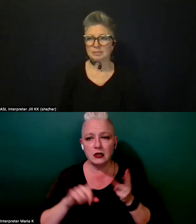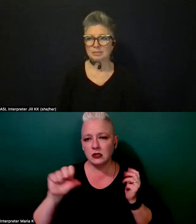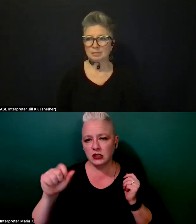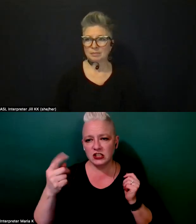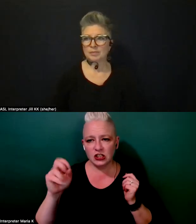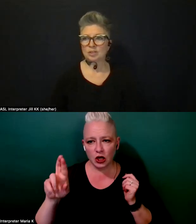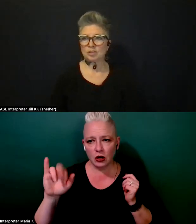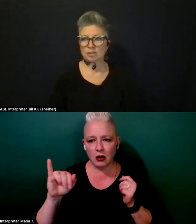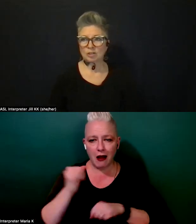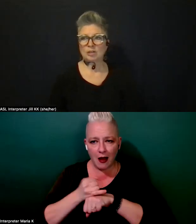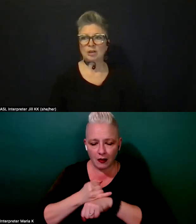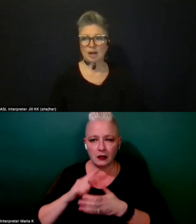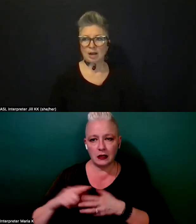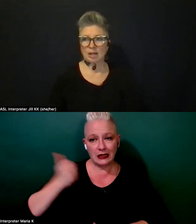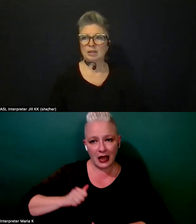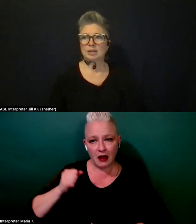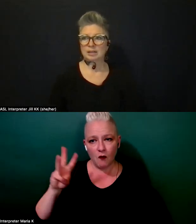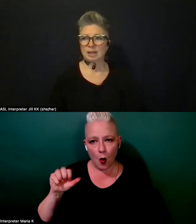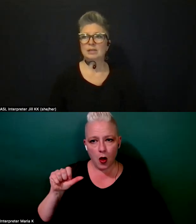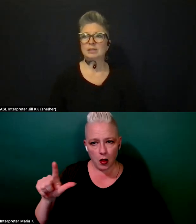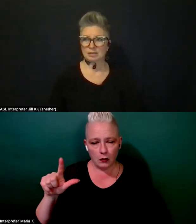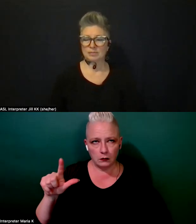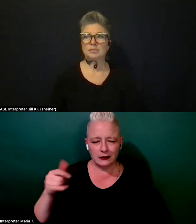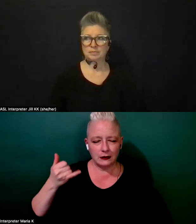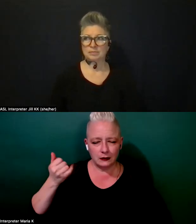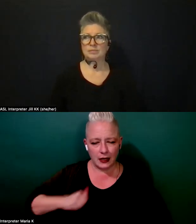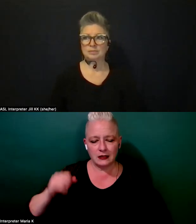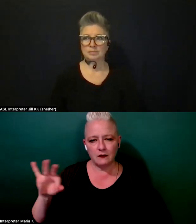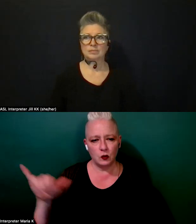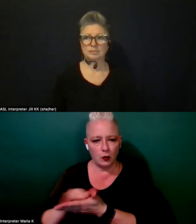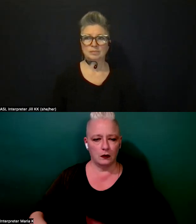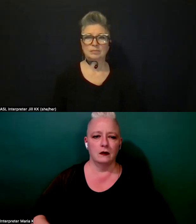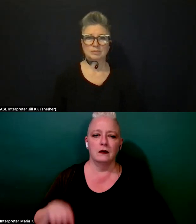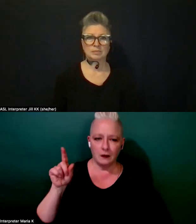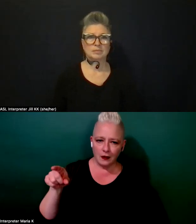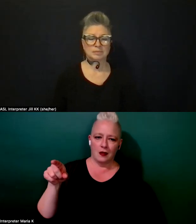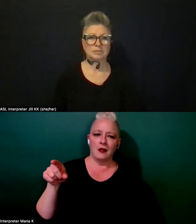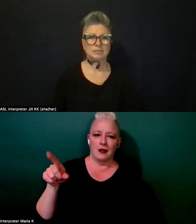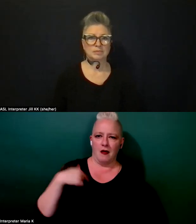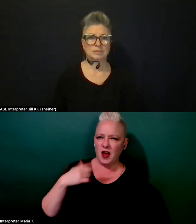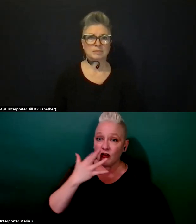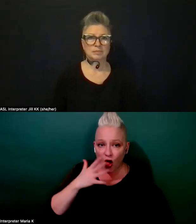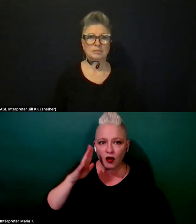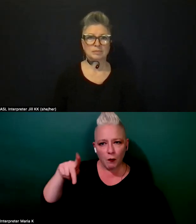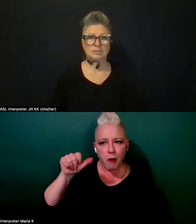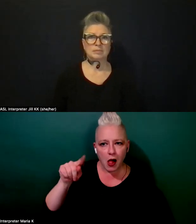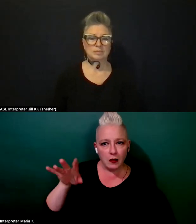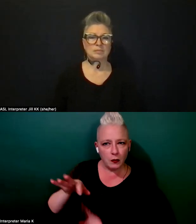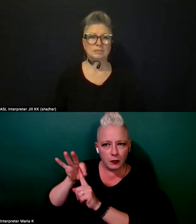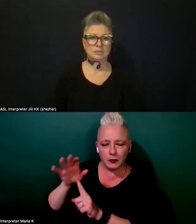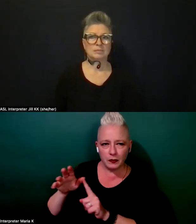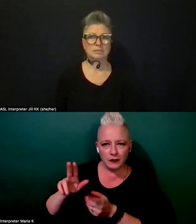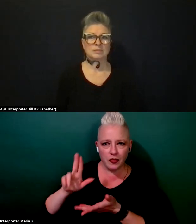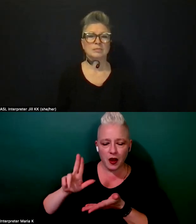she's very known for like her color and like her fabric choices. So I'm always like interested in like those people's like